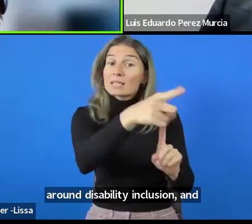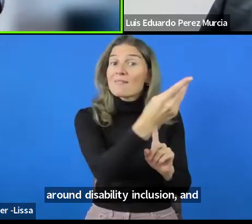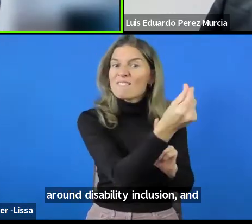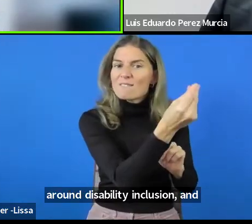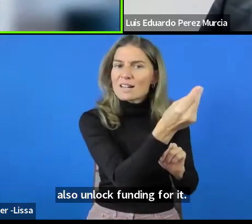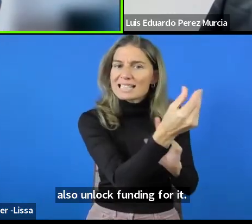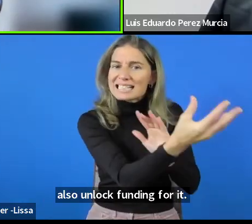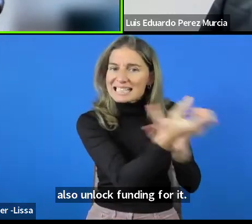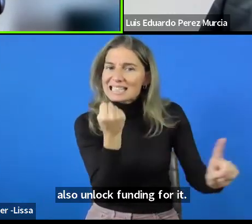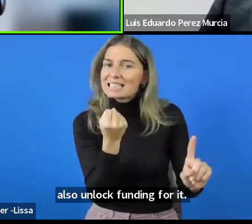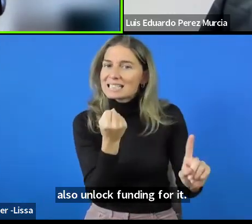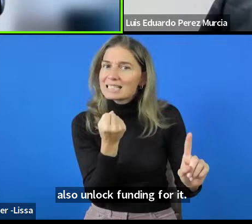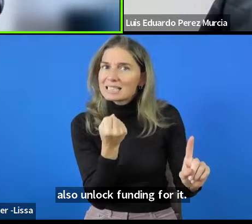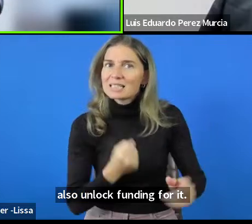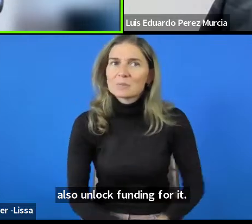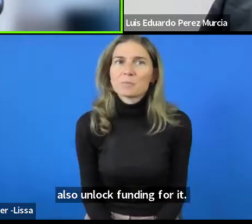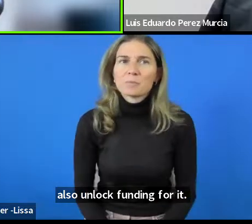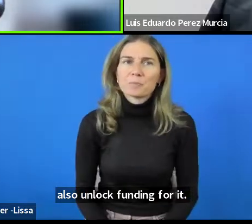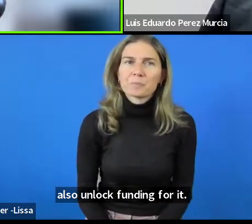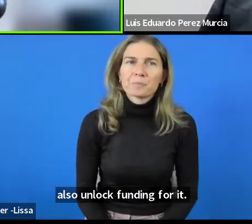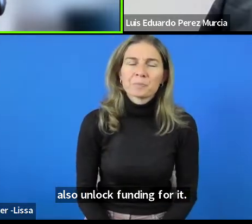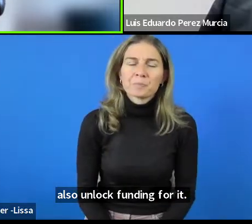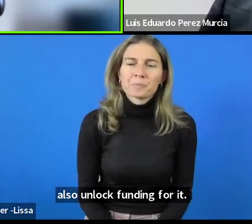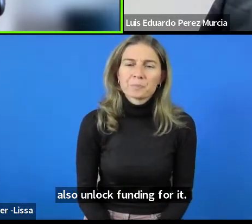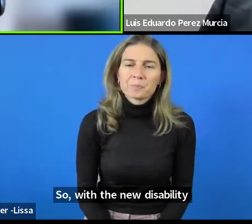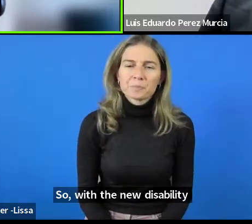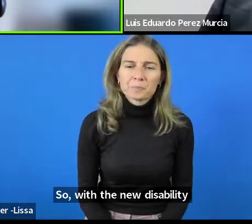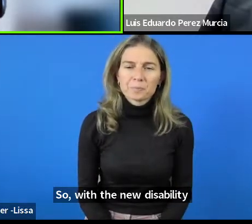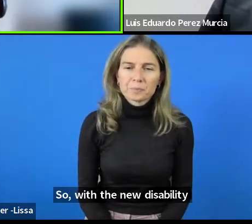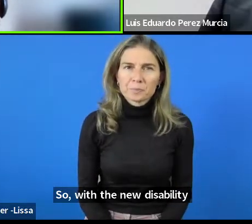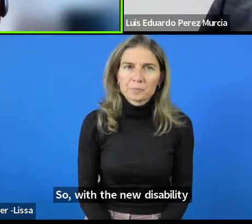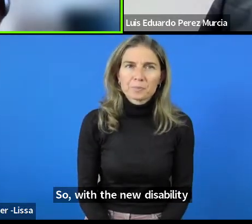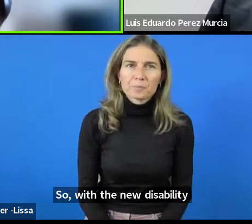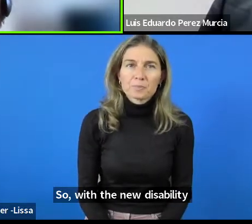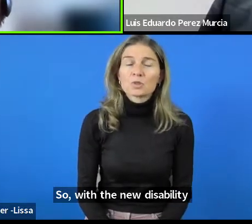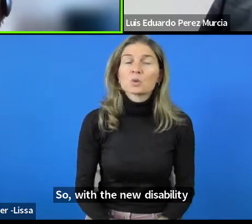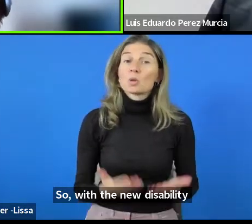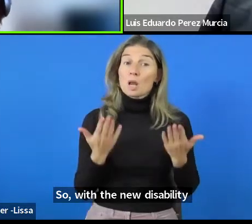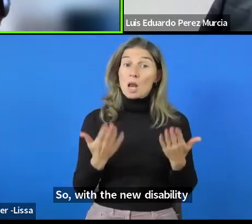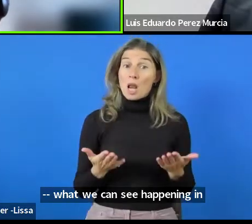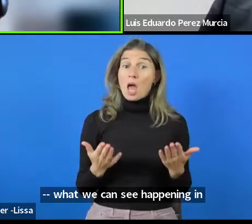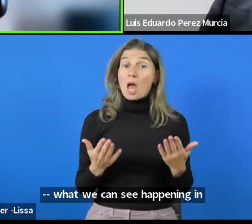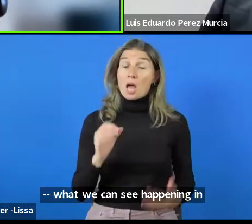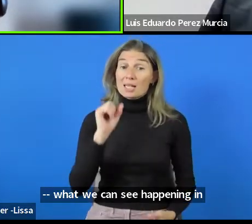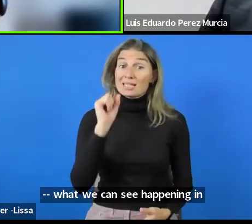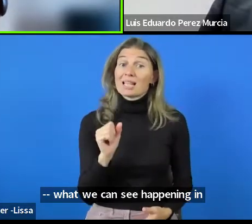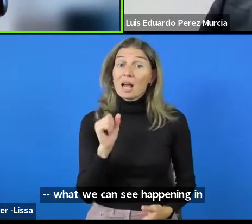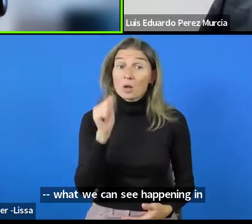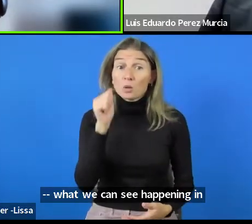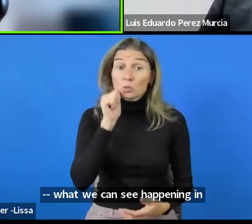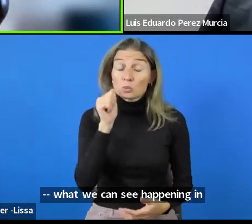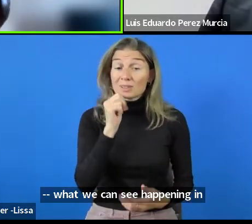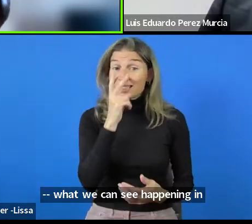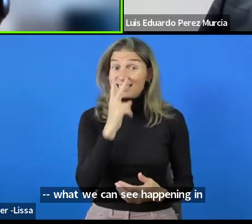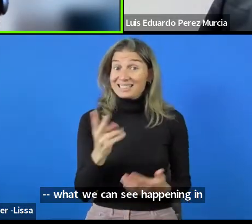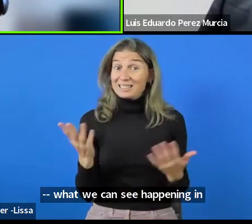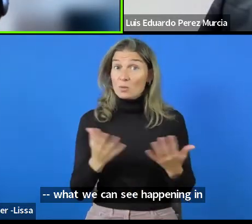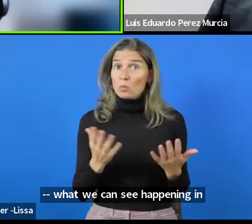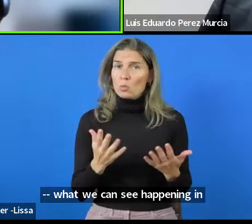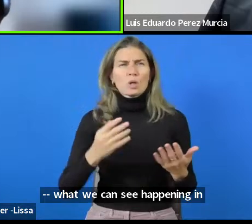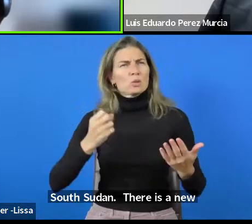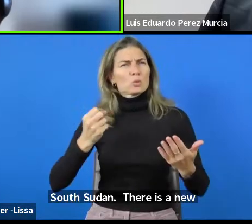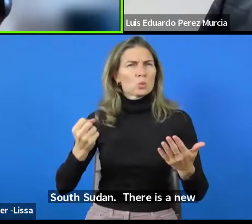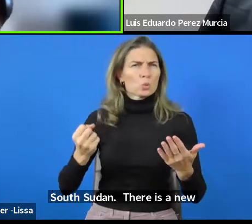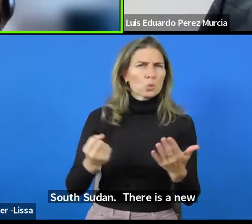So with the new disability, what we can see in happening in South Sudan, there's a new Education Cannot Wait multi-year